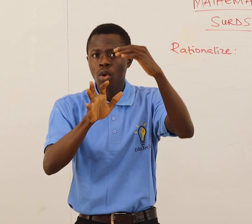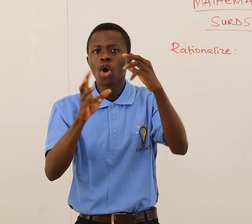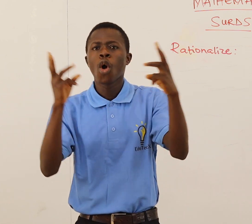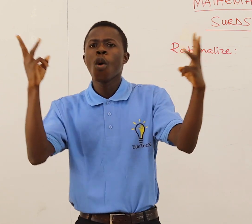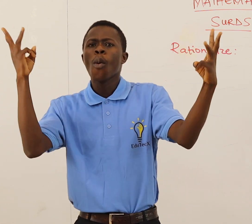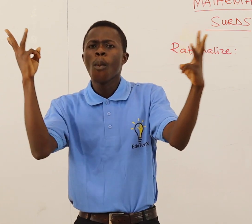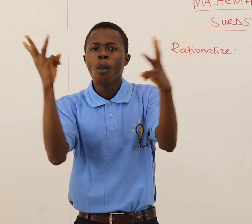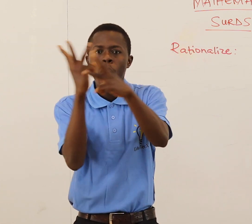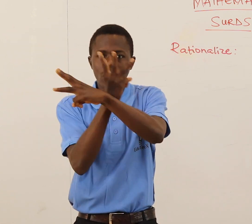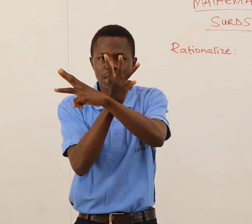So as I said,